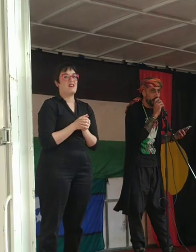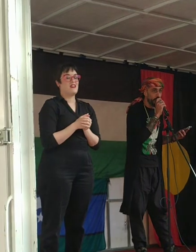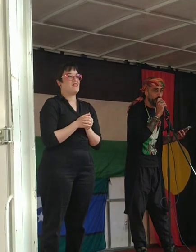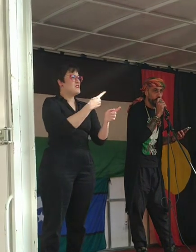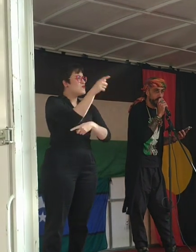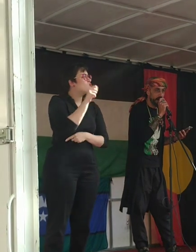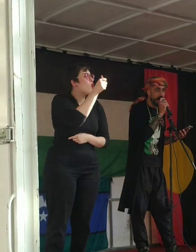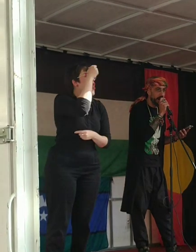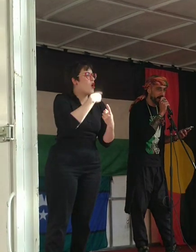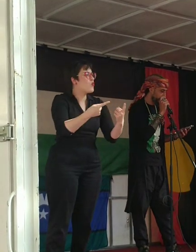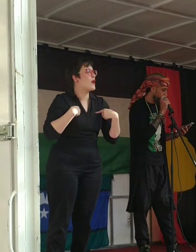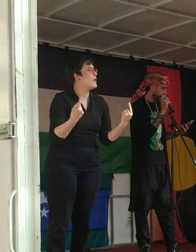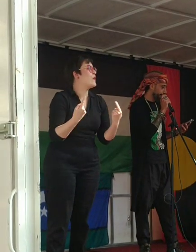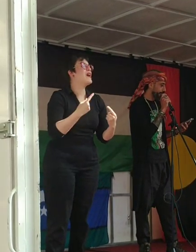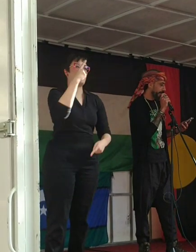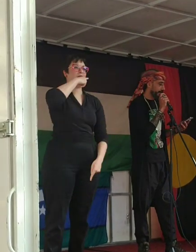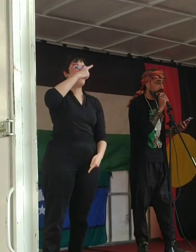You should know who we are.